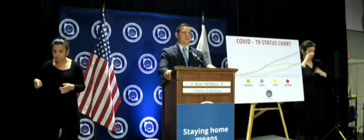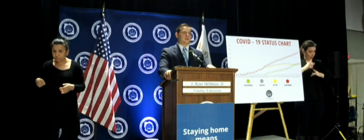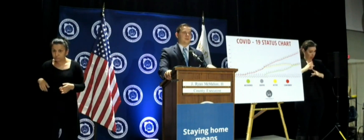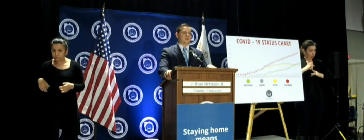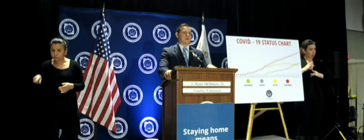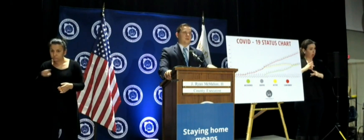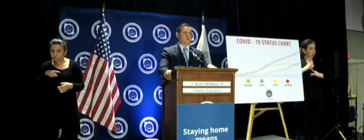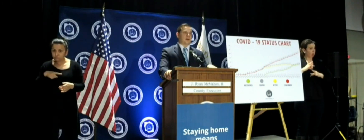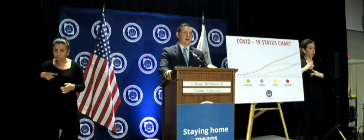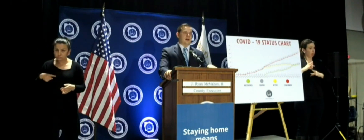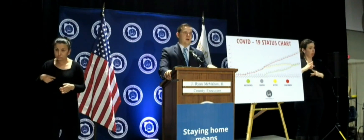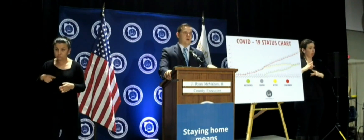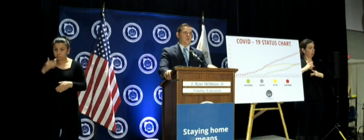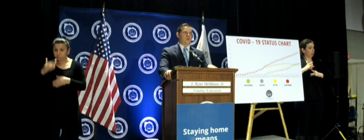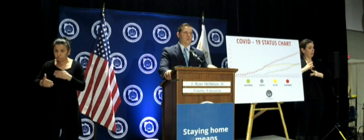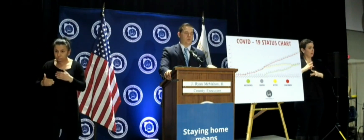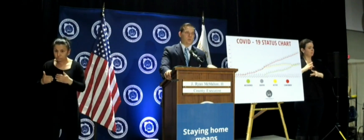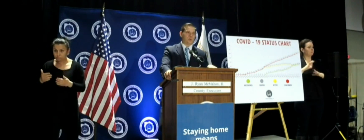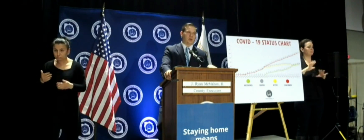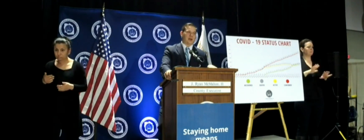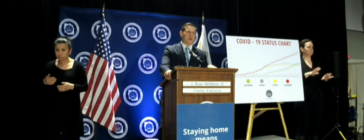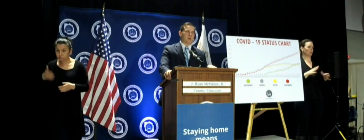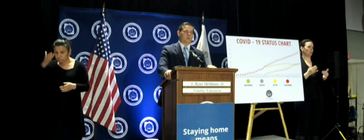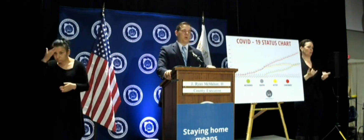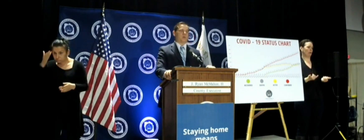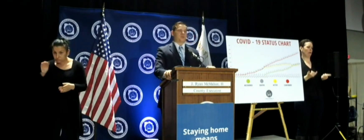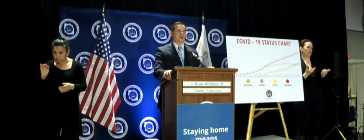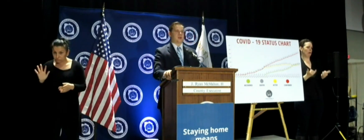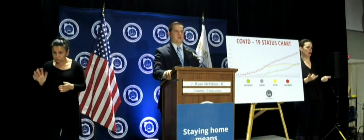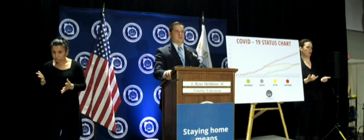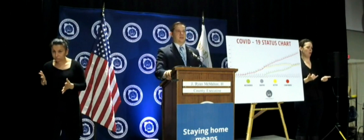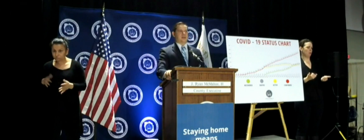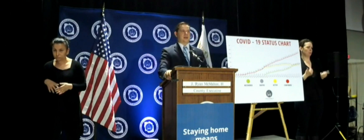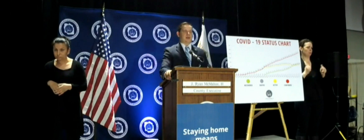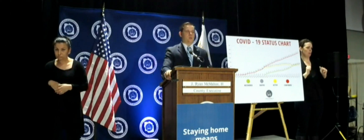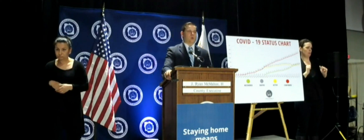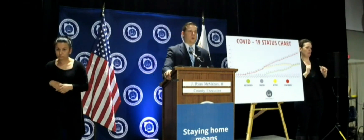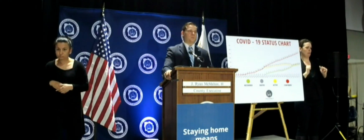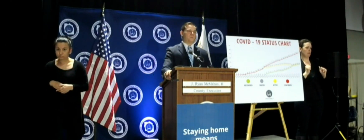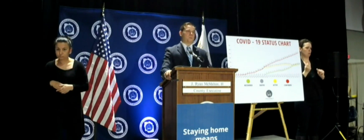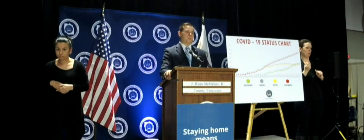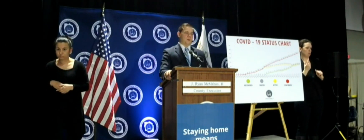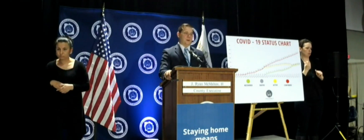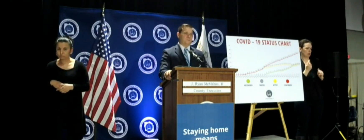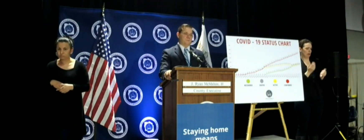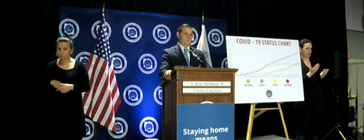they're right now we're at the point where we're trying to understand the data more,